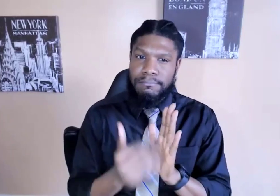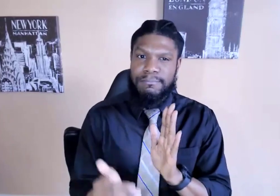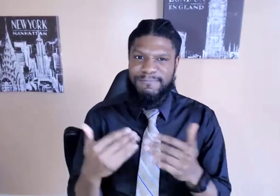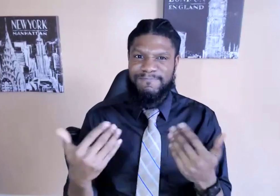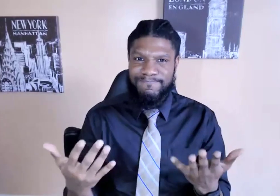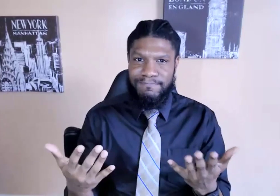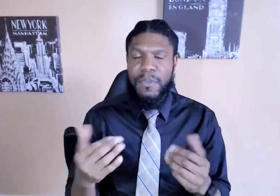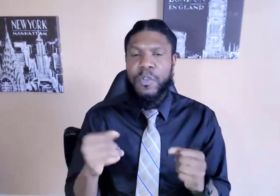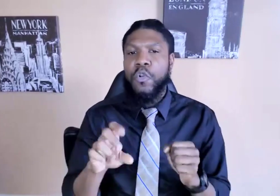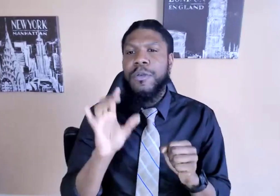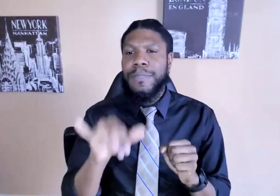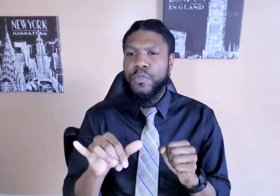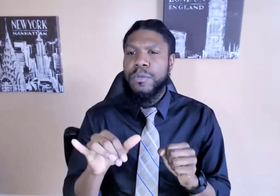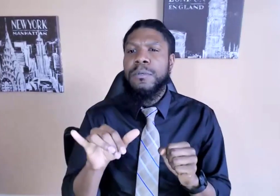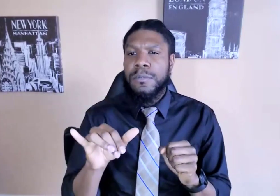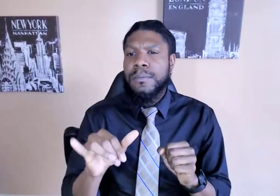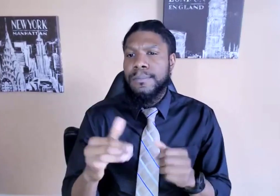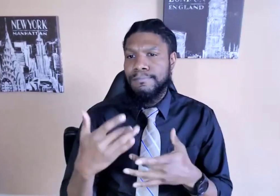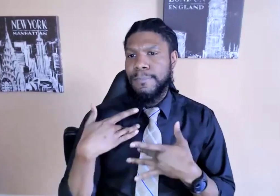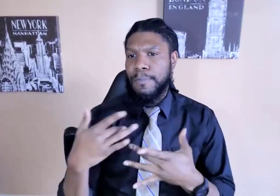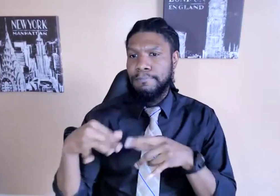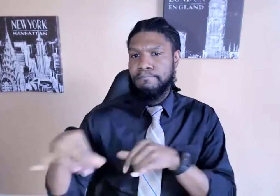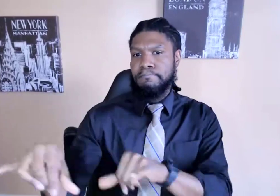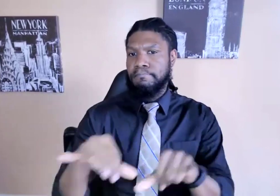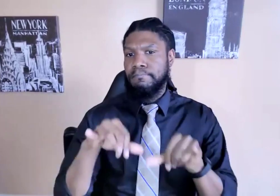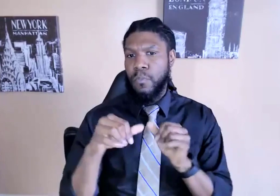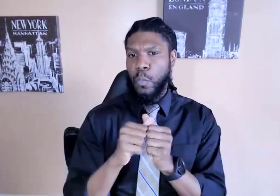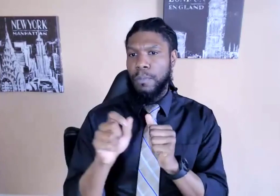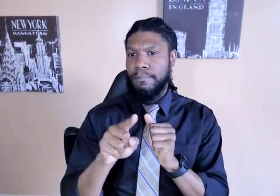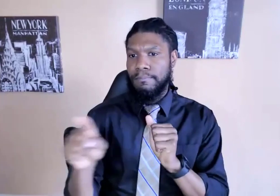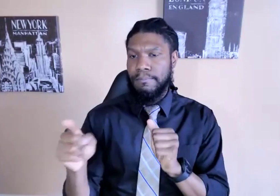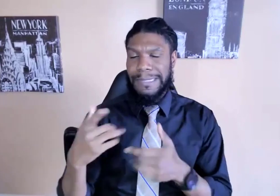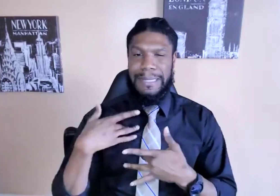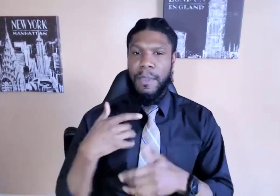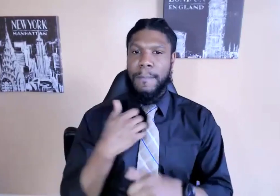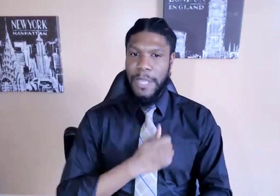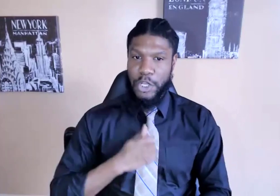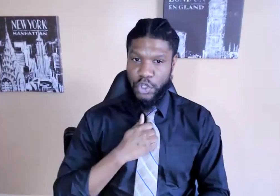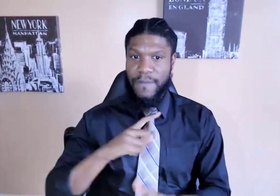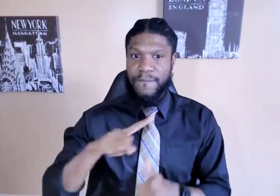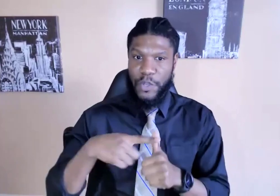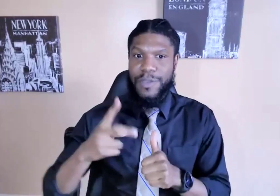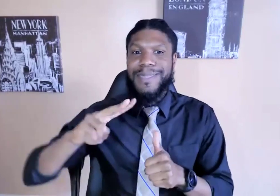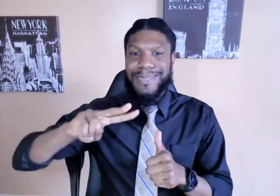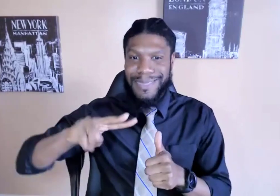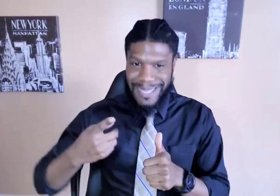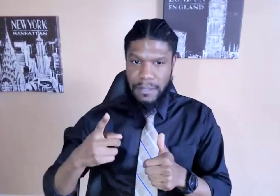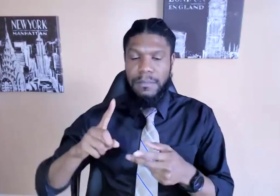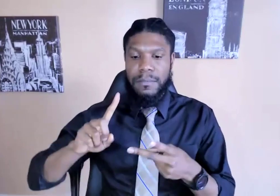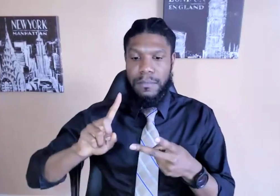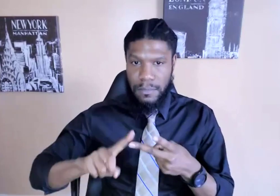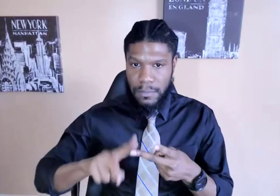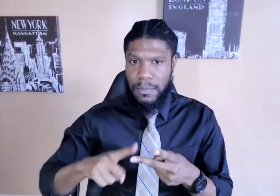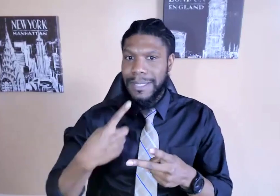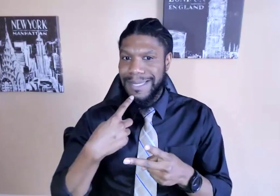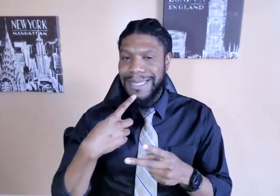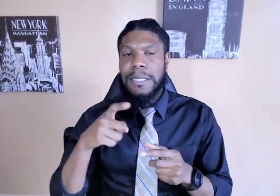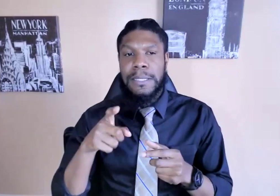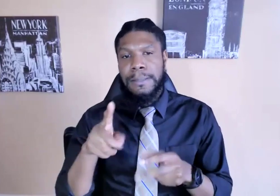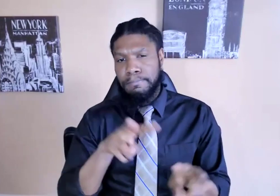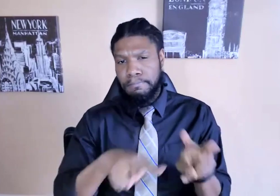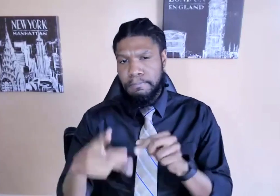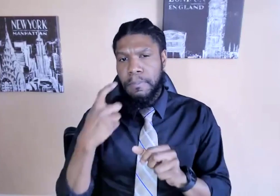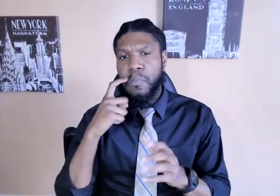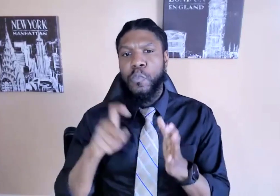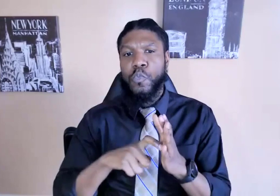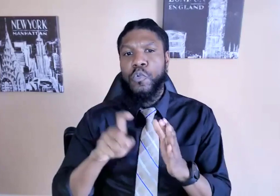you see them being apologetic. Then secondly, you see them center the need for grammar. And so